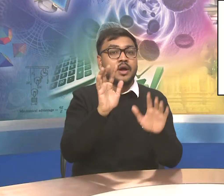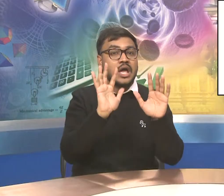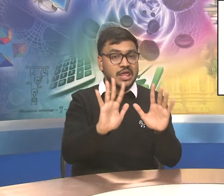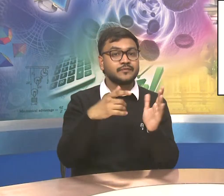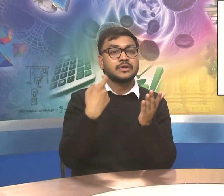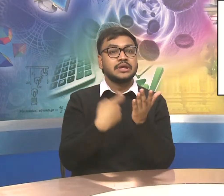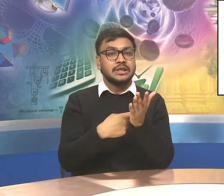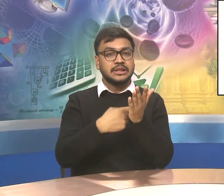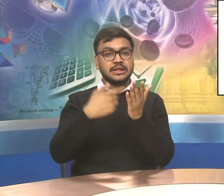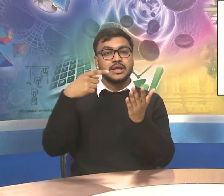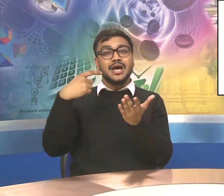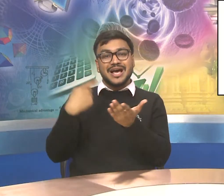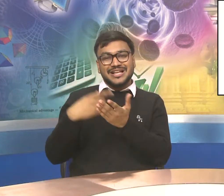to the users,